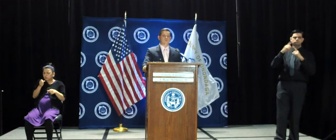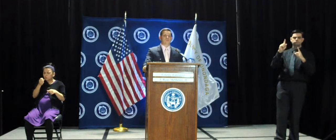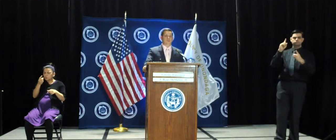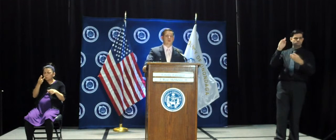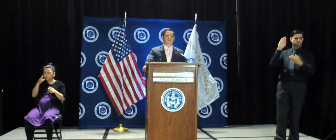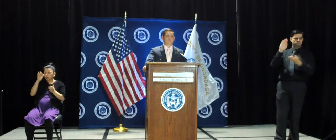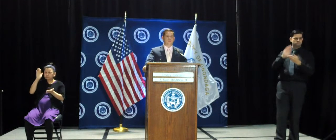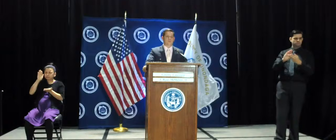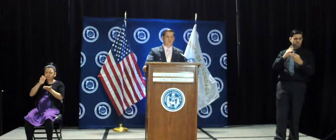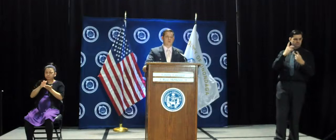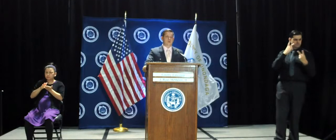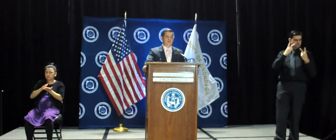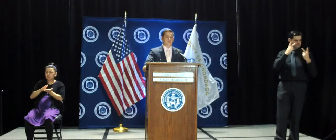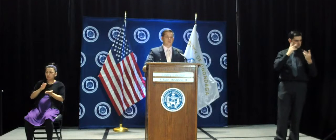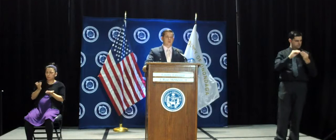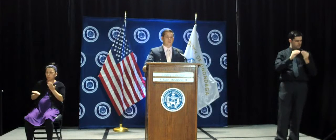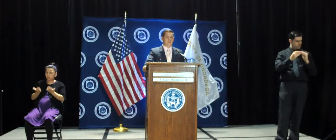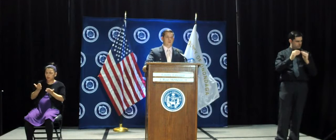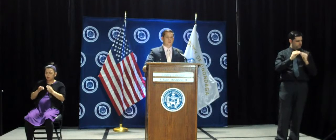Yep.